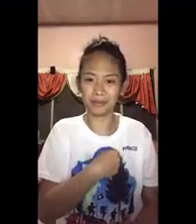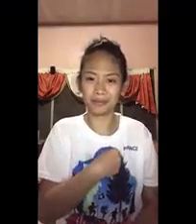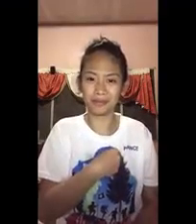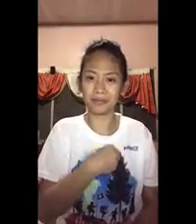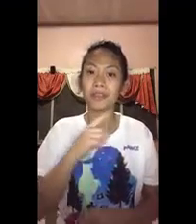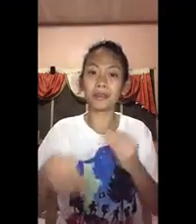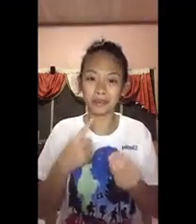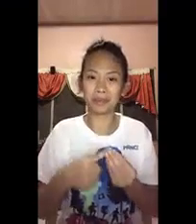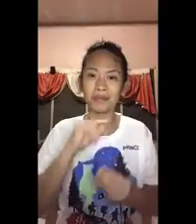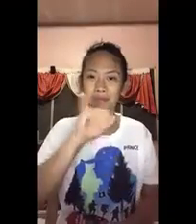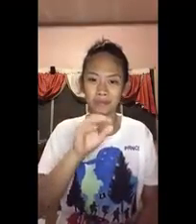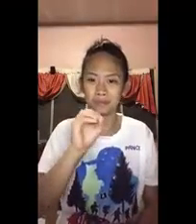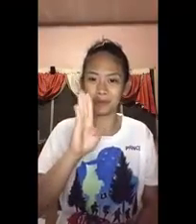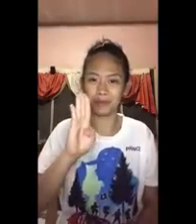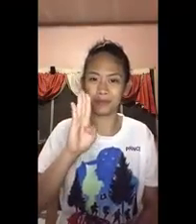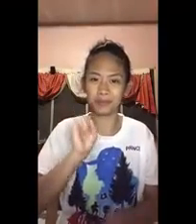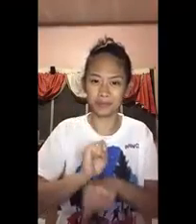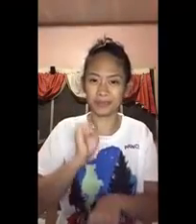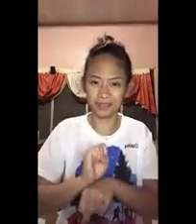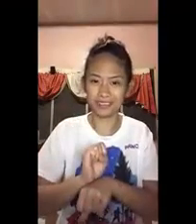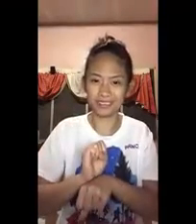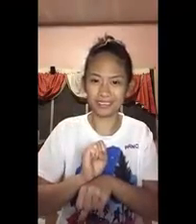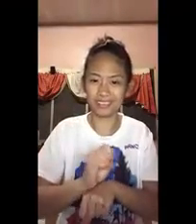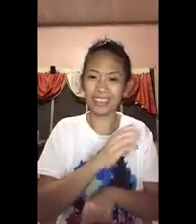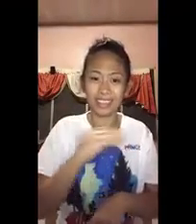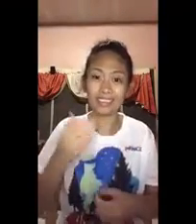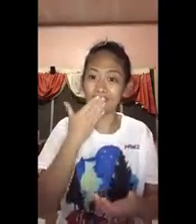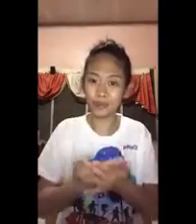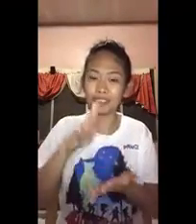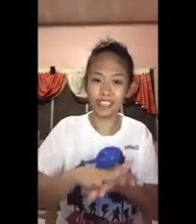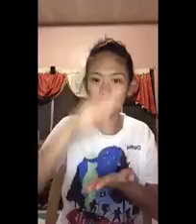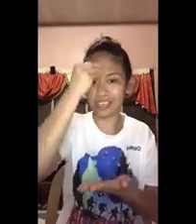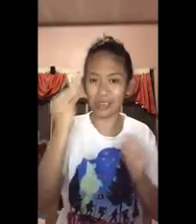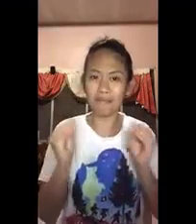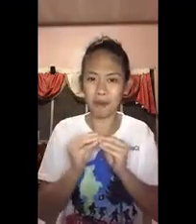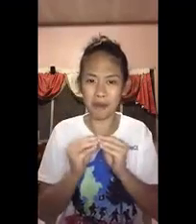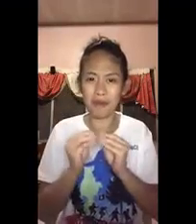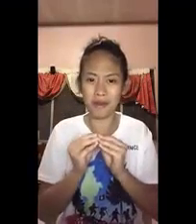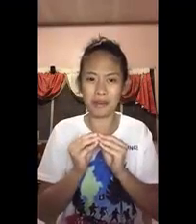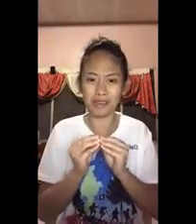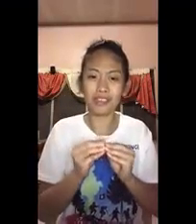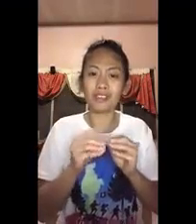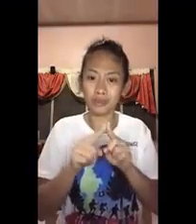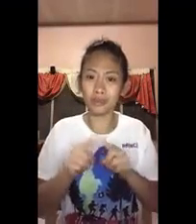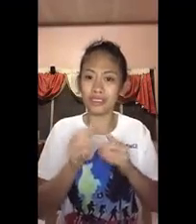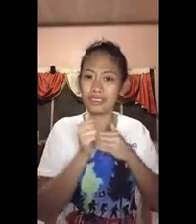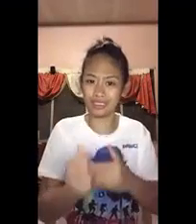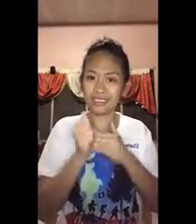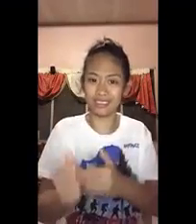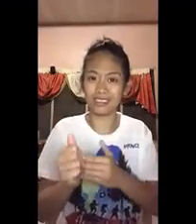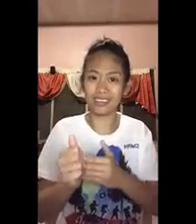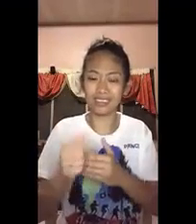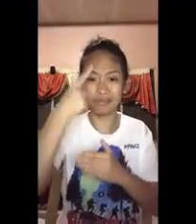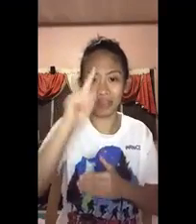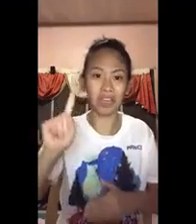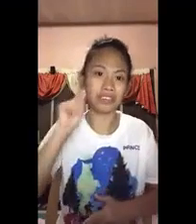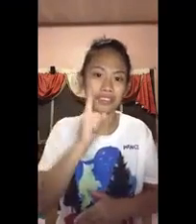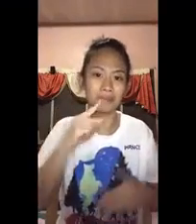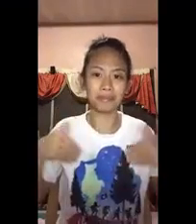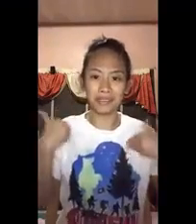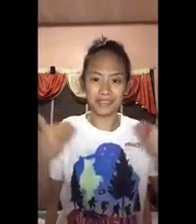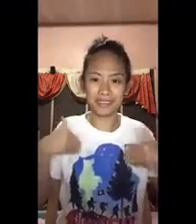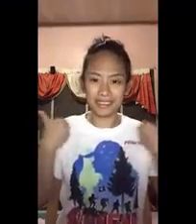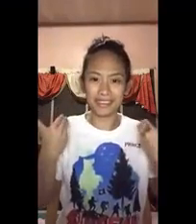The Spider-Man generics. Zootopia's newest crime fighters are hot on the case. Slashing when a fight like that. They're all slots.